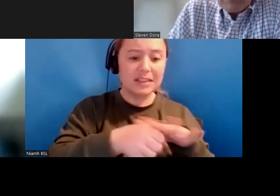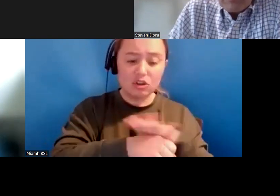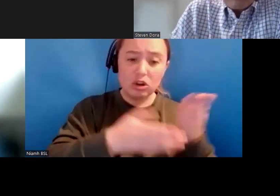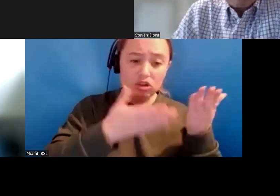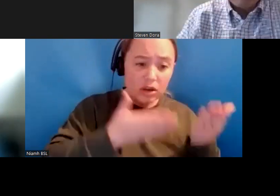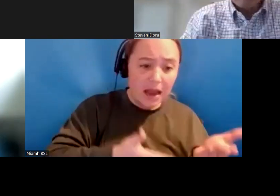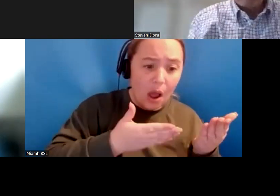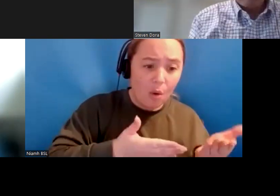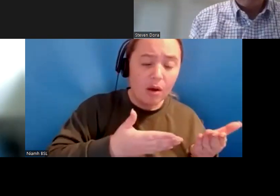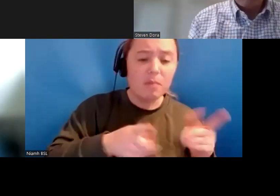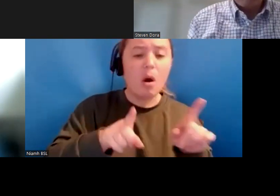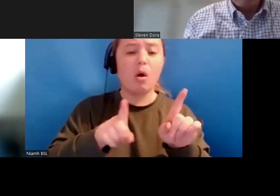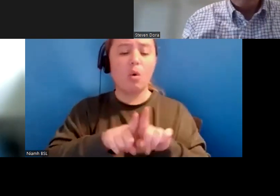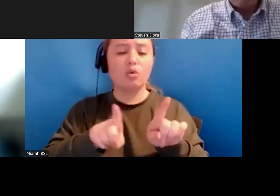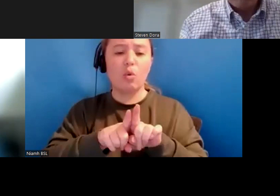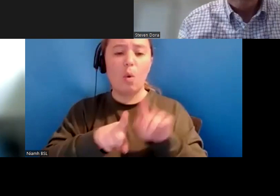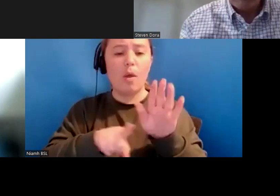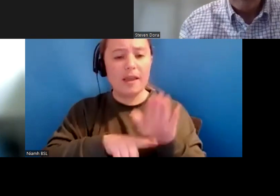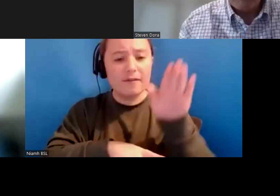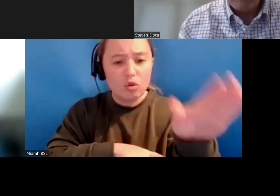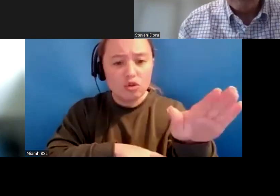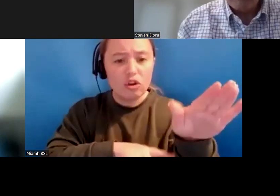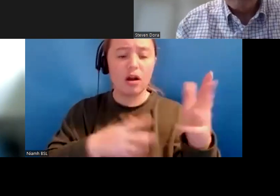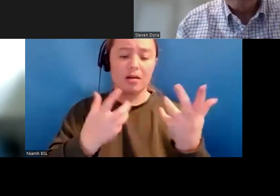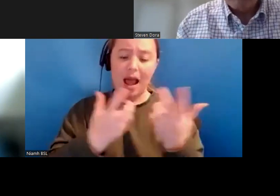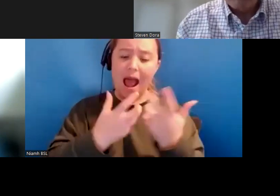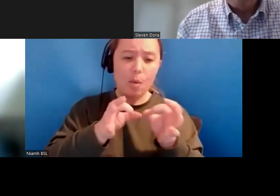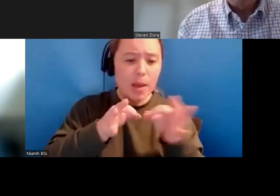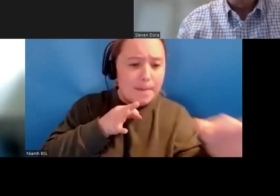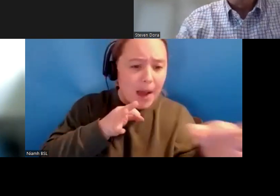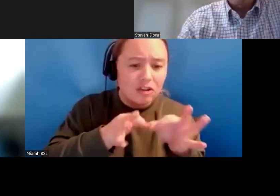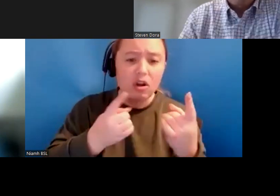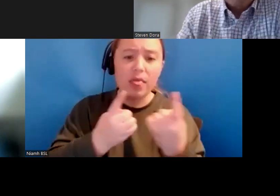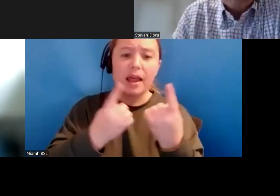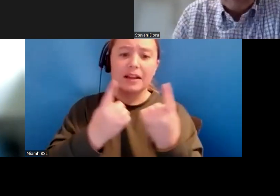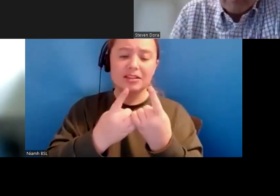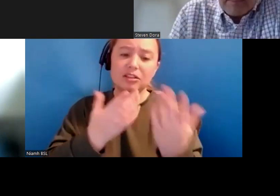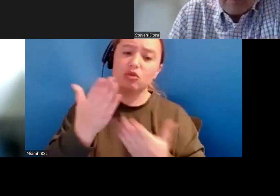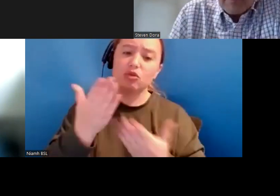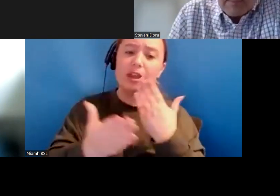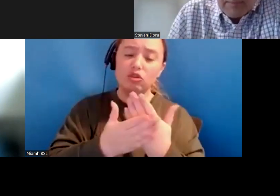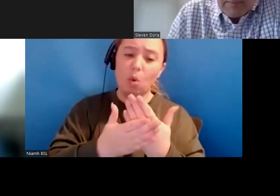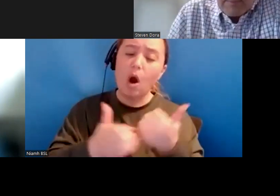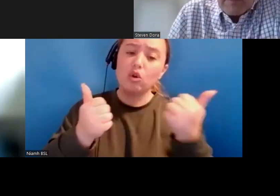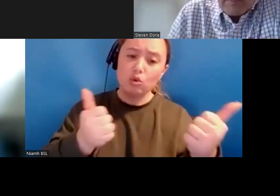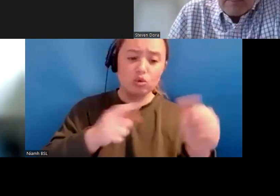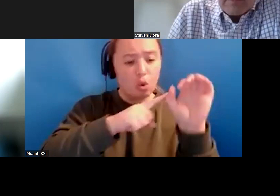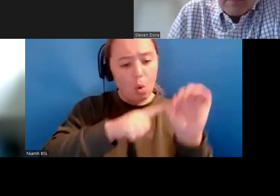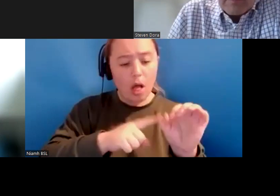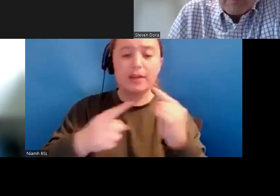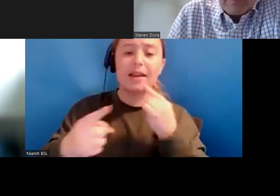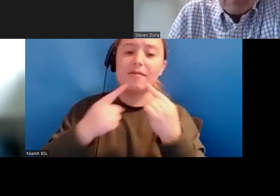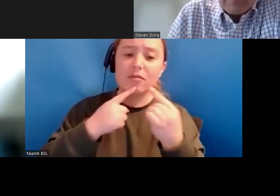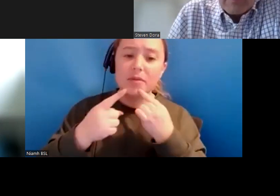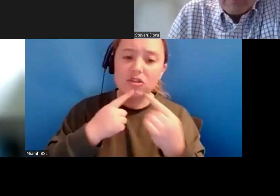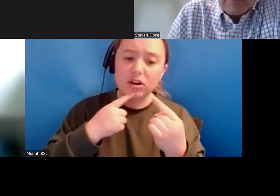work, but also effective and reflexive methods of measuring, specifically from a qualitative perspective, gathering and spending time with